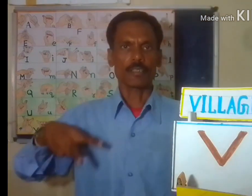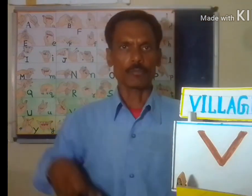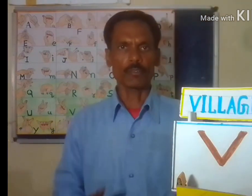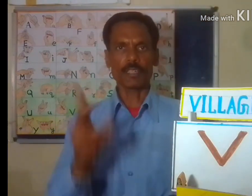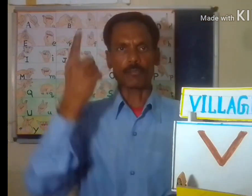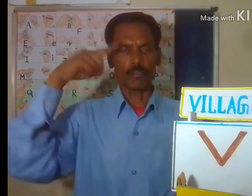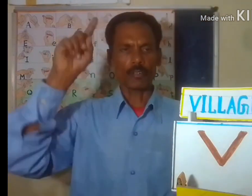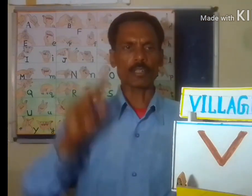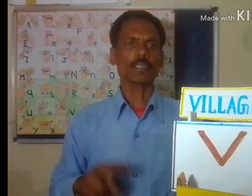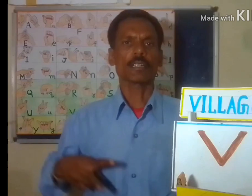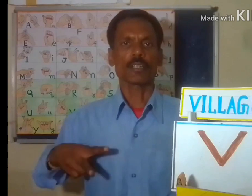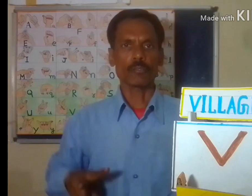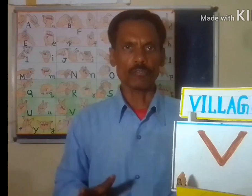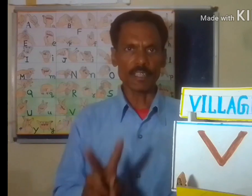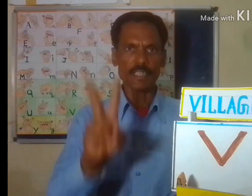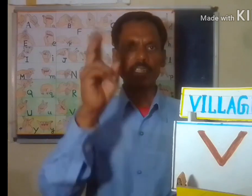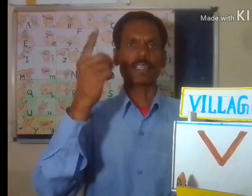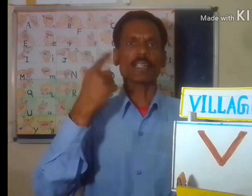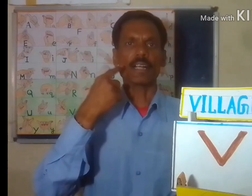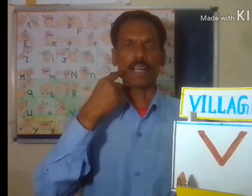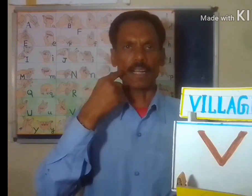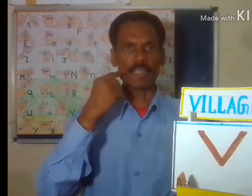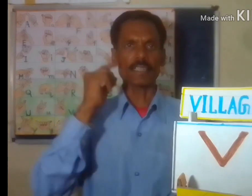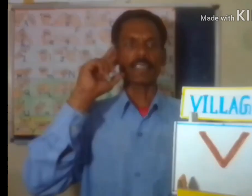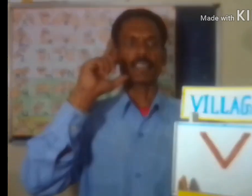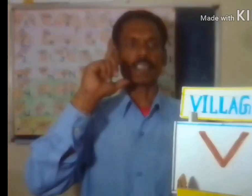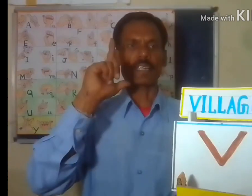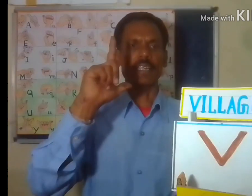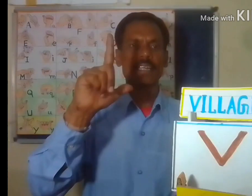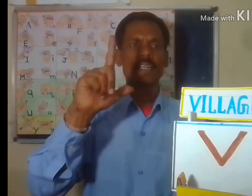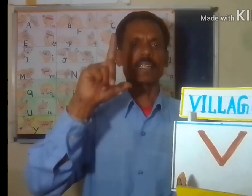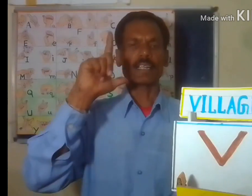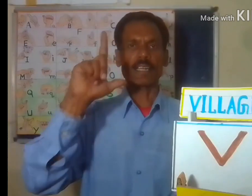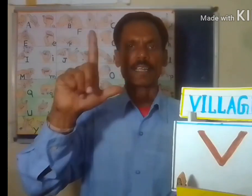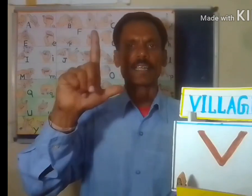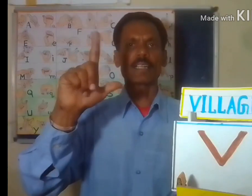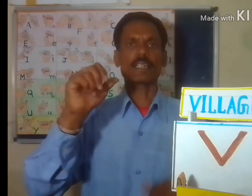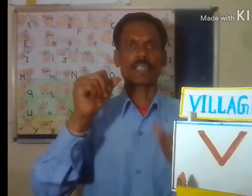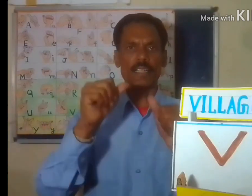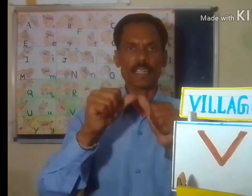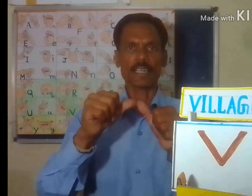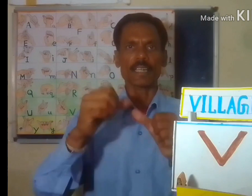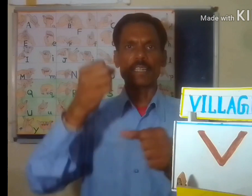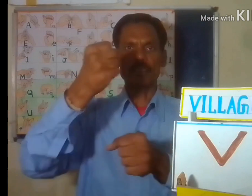V for V I L L A